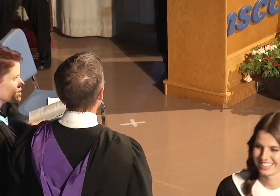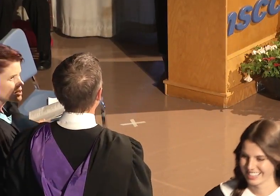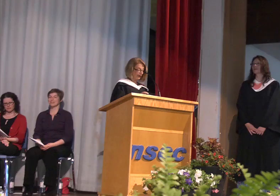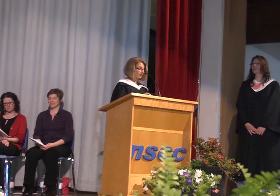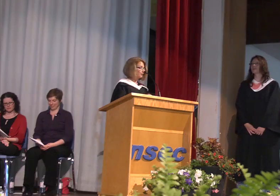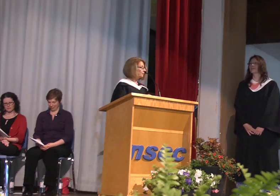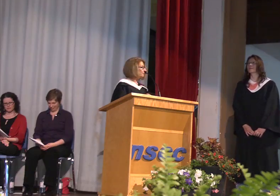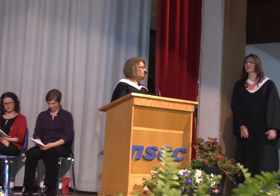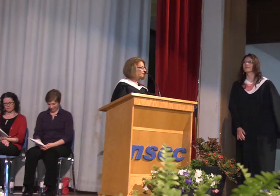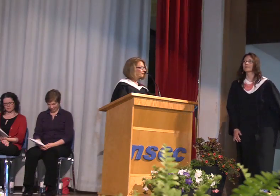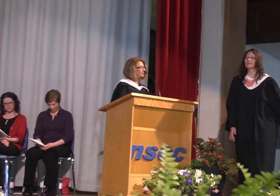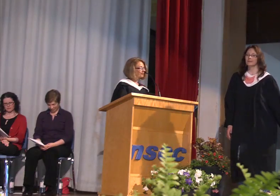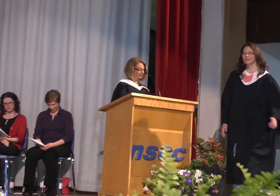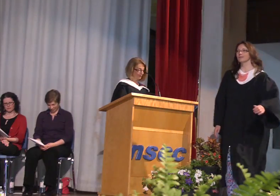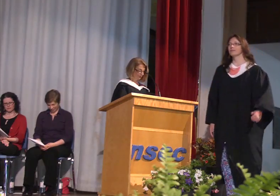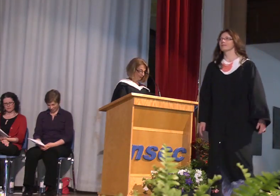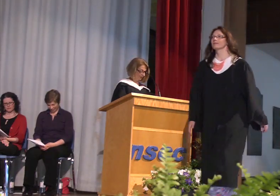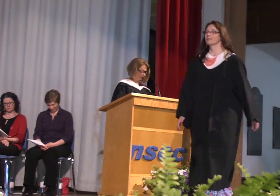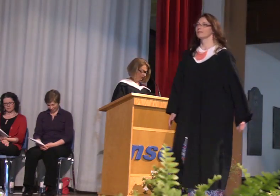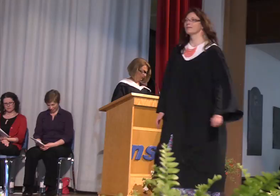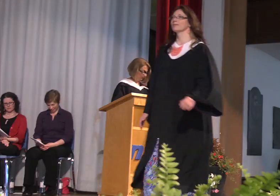Jocelyn England.